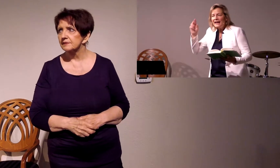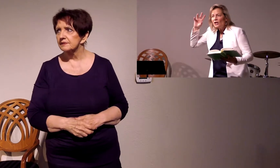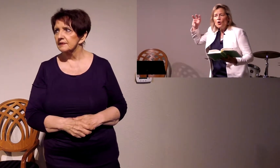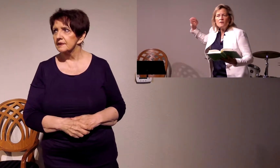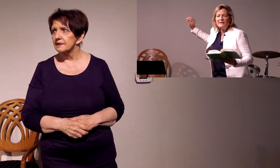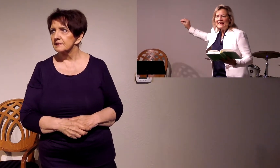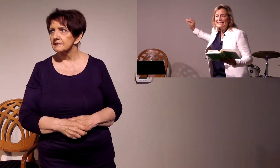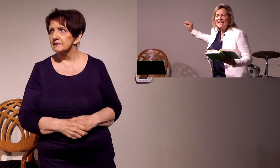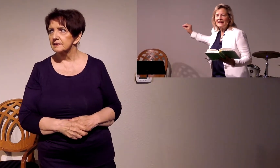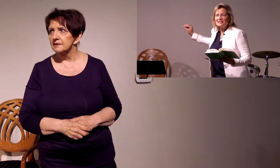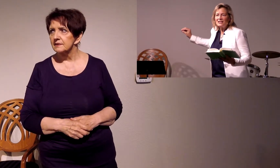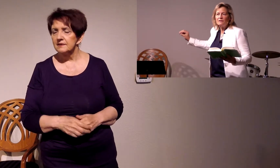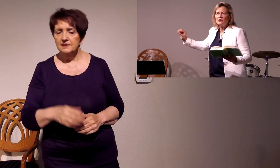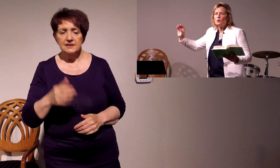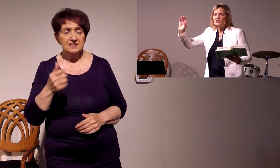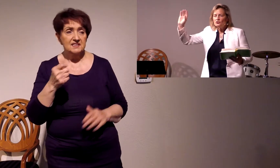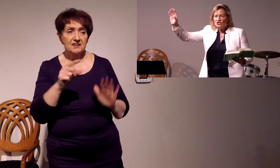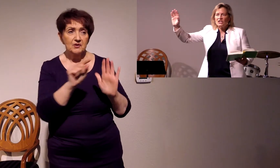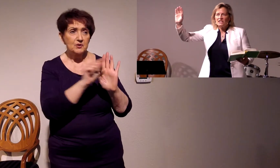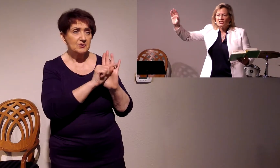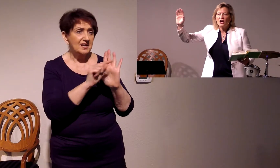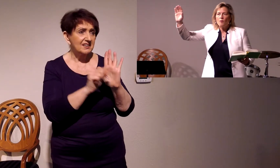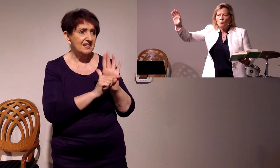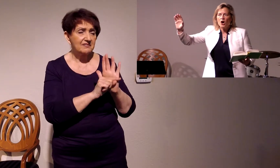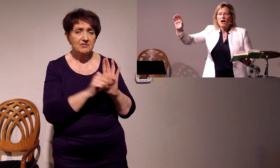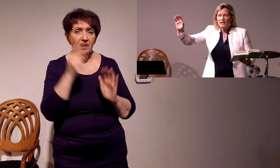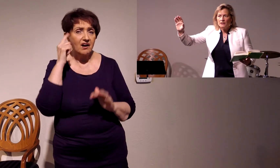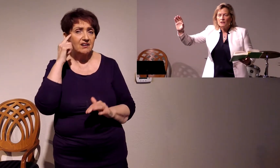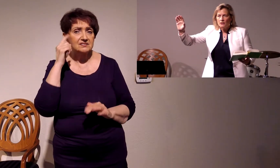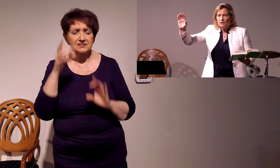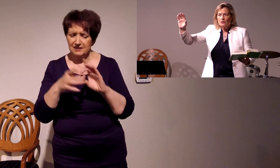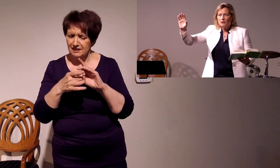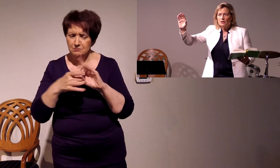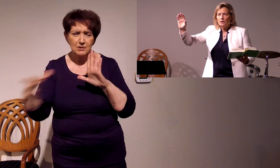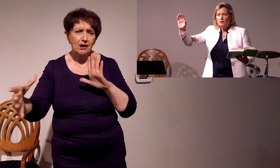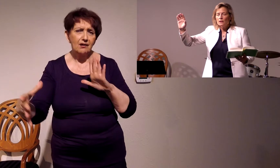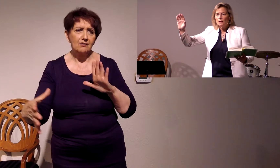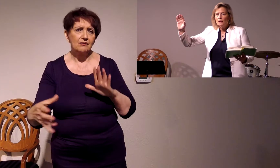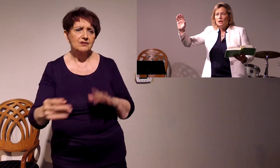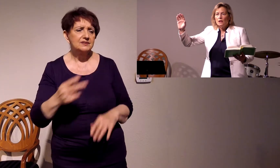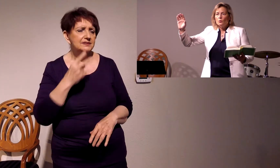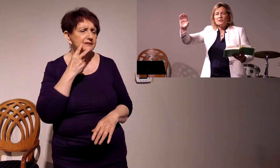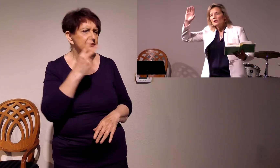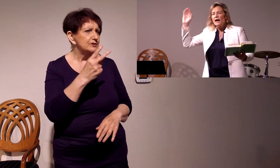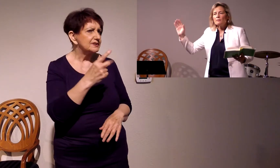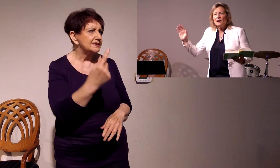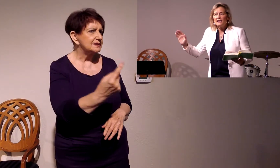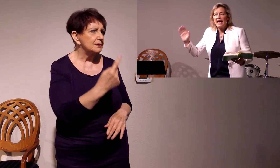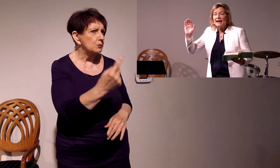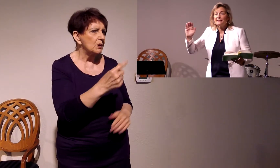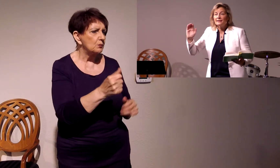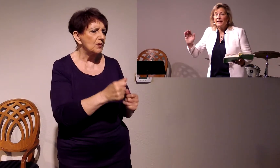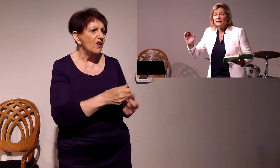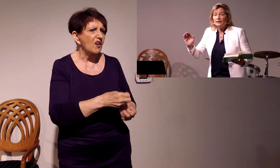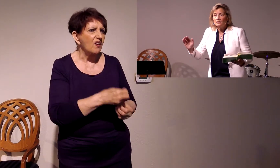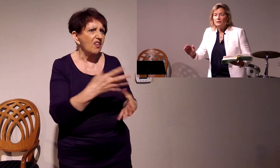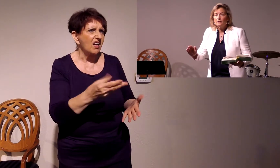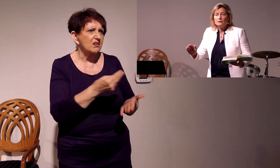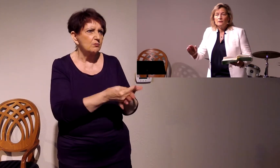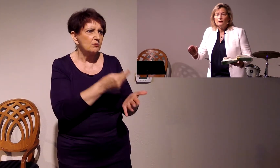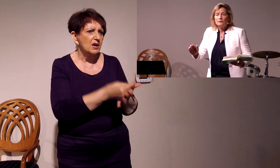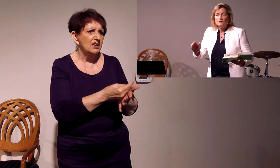one of them. You're one of them. Let go of any negativity when you see someone with a lot of money acting like